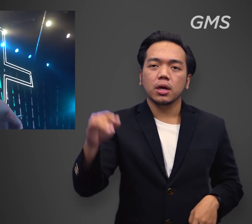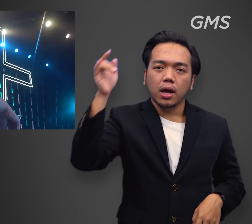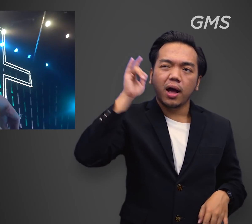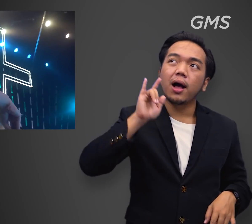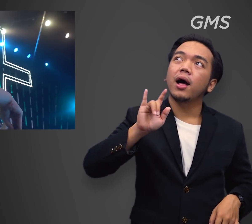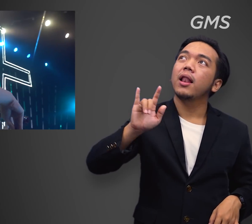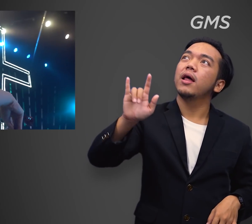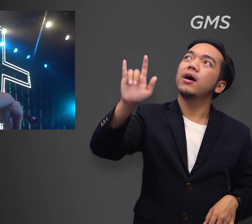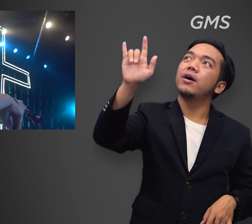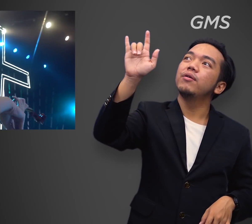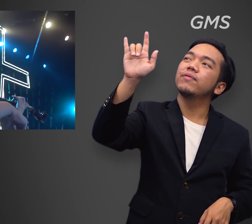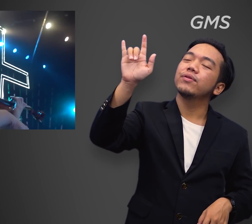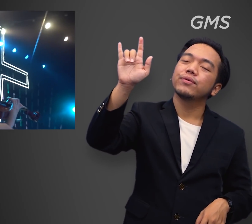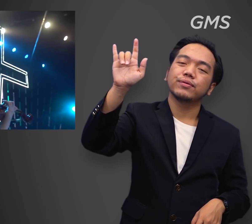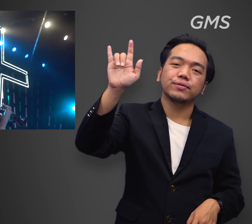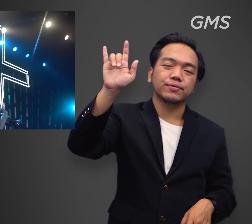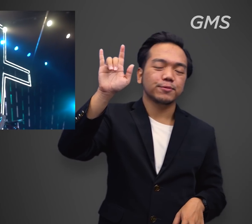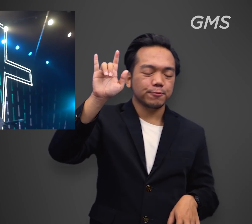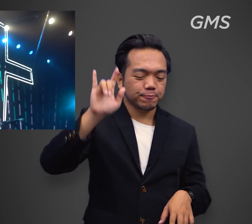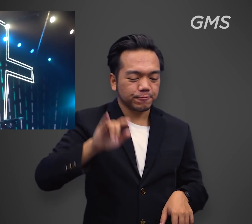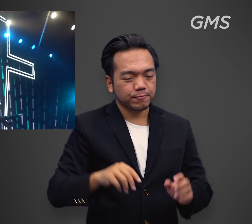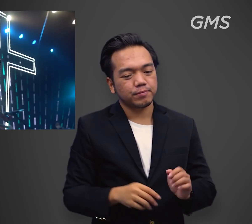Jesus, I love you.